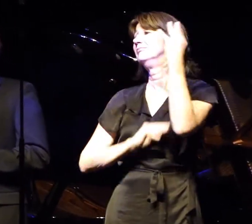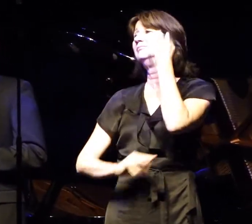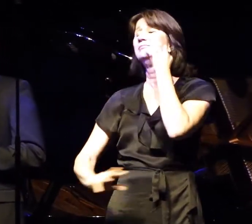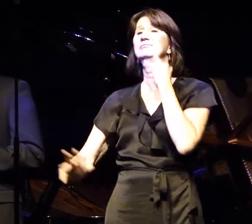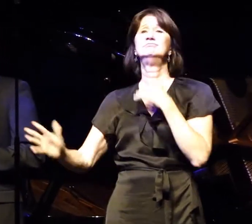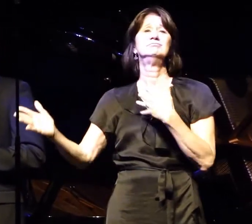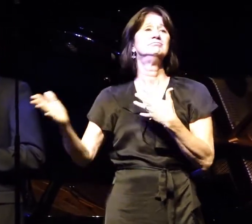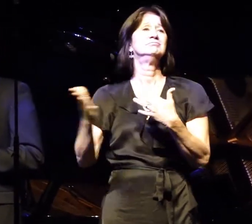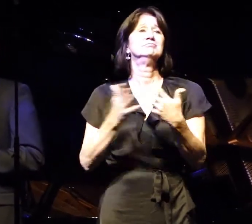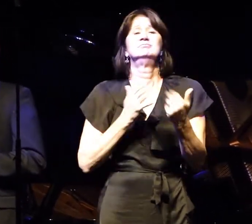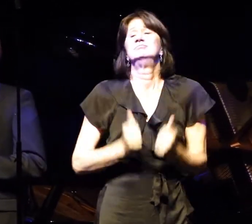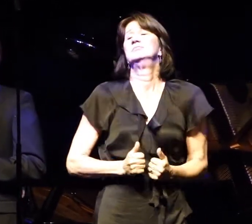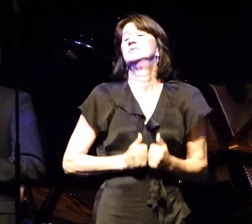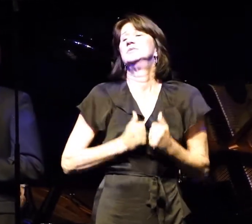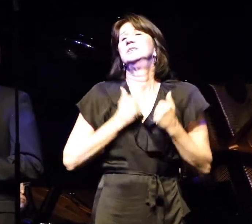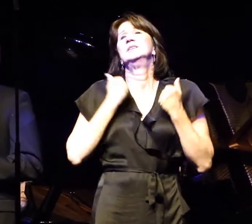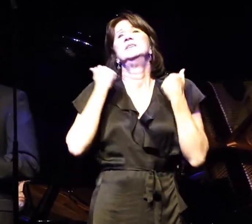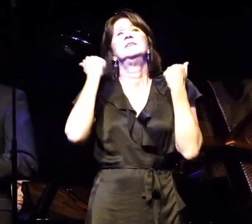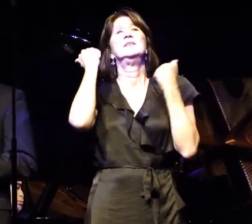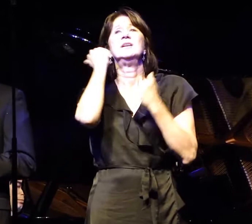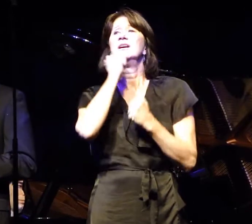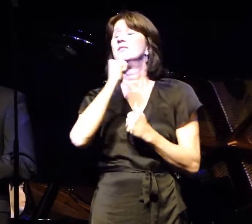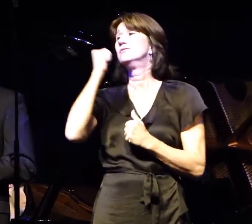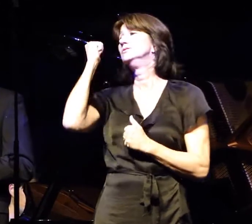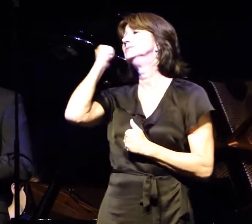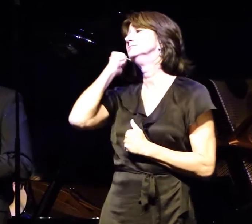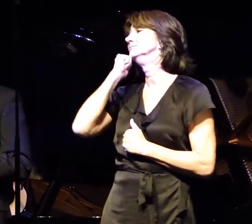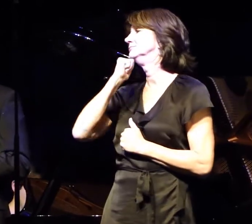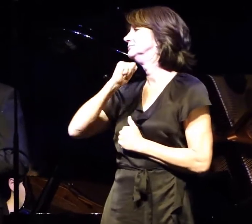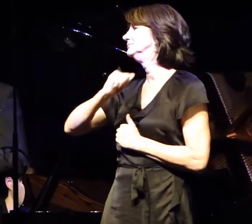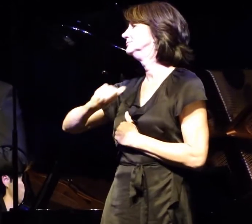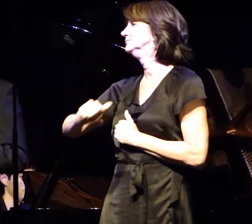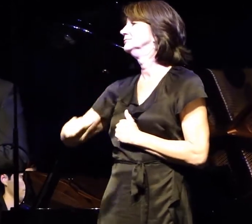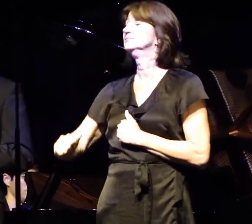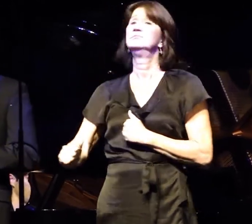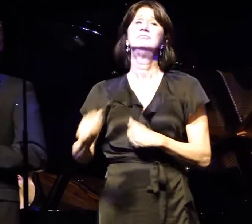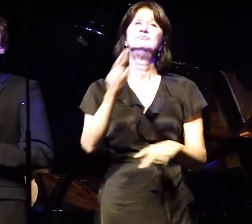from living every day.